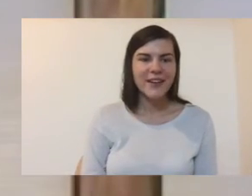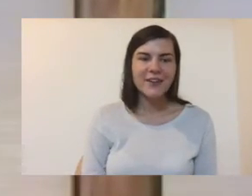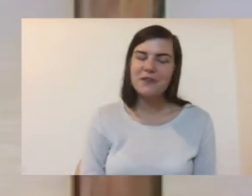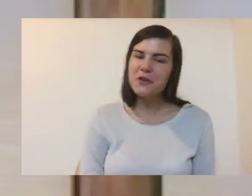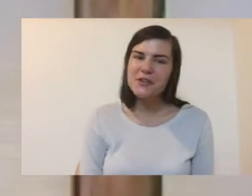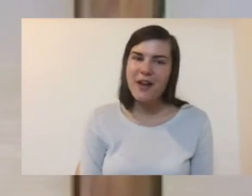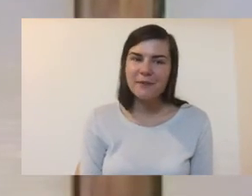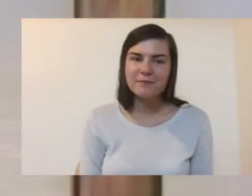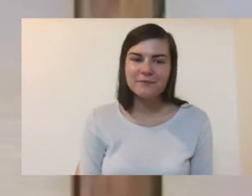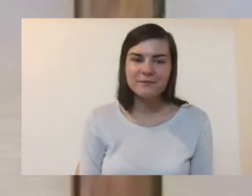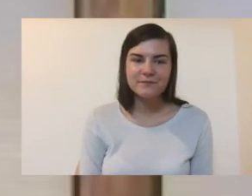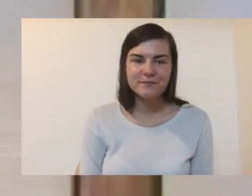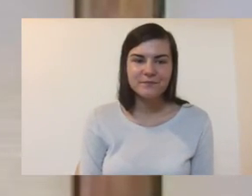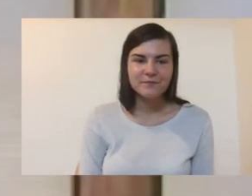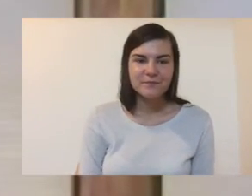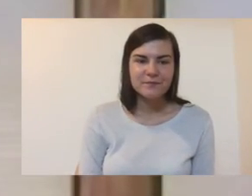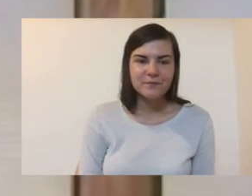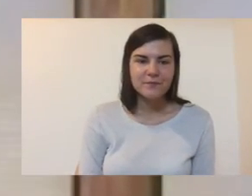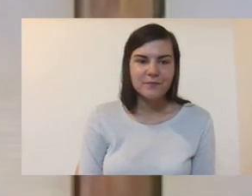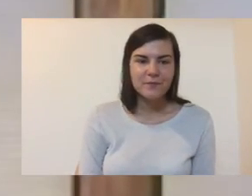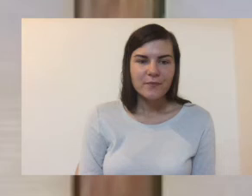Perfect. I look forward to that.